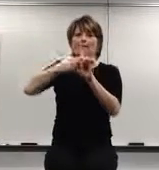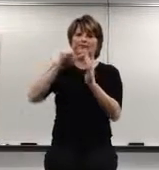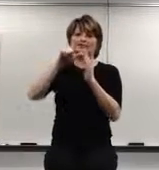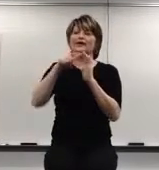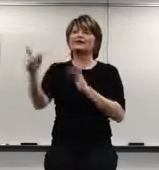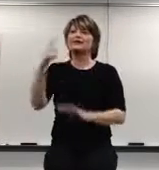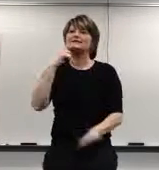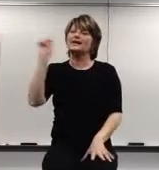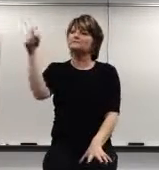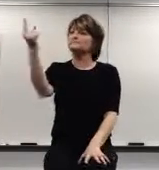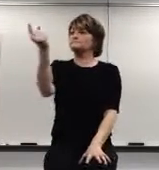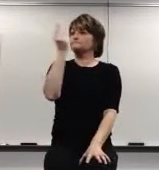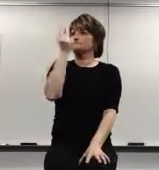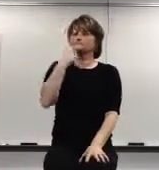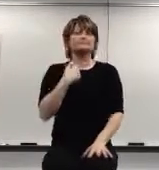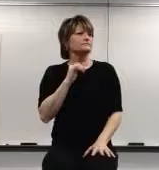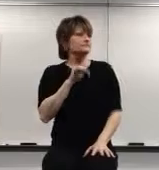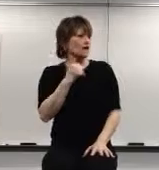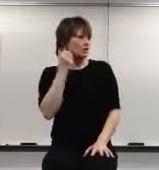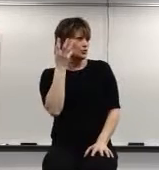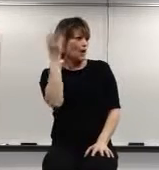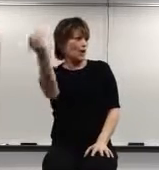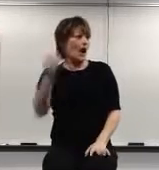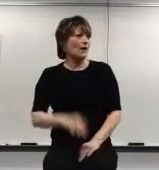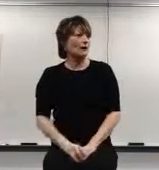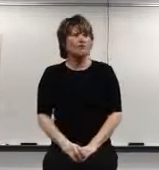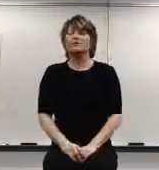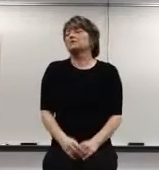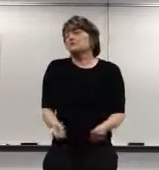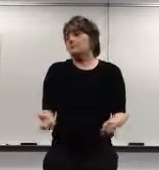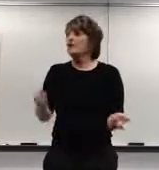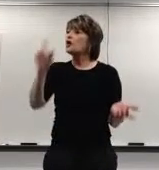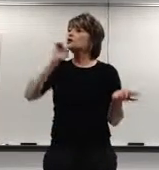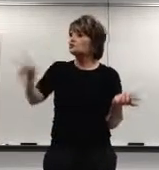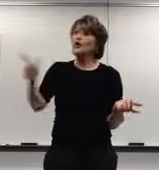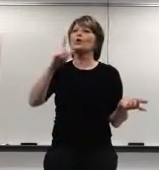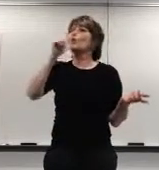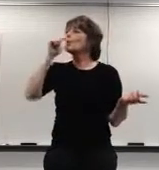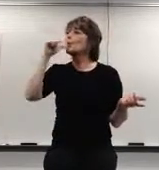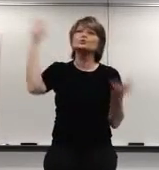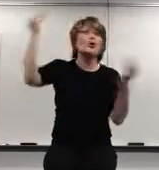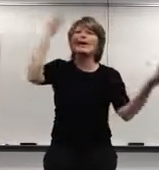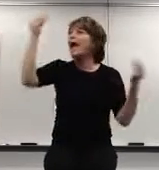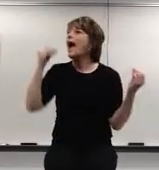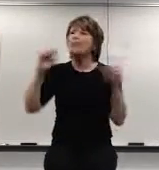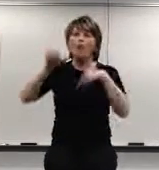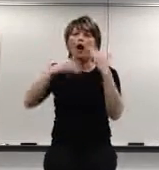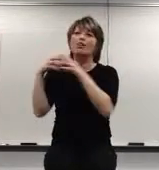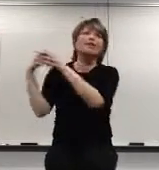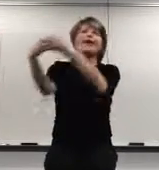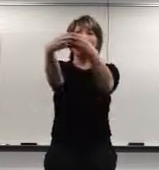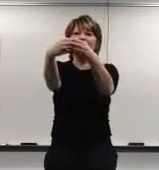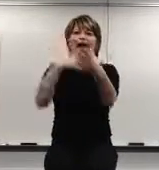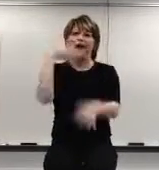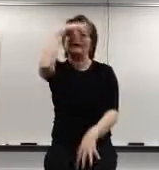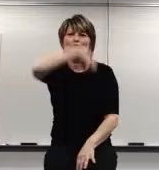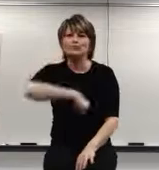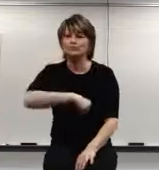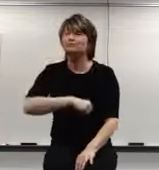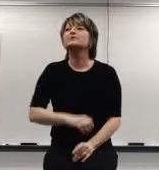realized when we came back for that month, he came up to me and said, "Do you want to go out?" I said, sure, who's going out? Is the group